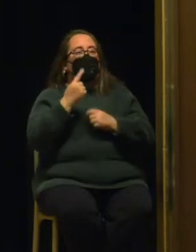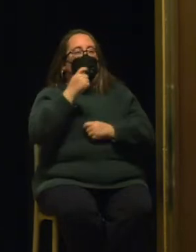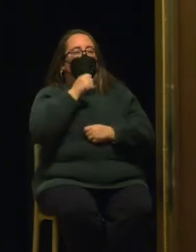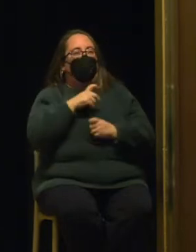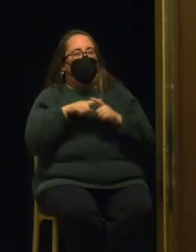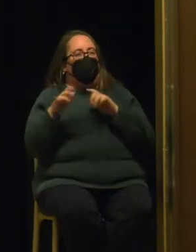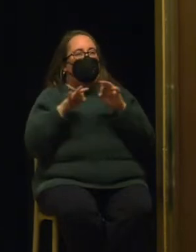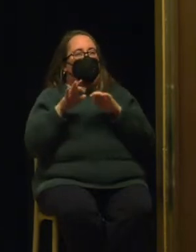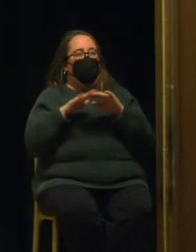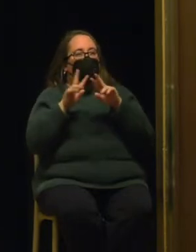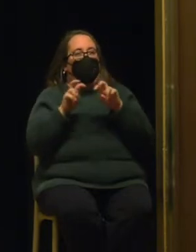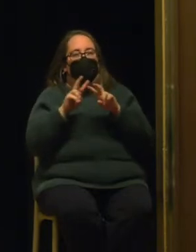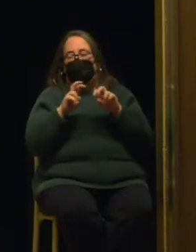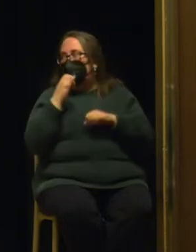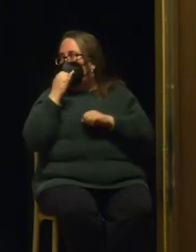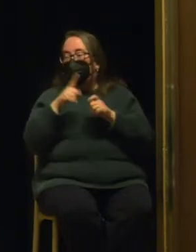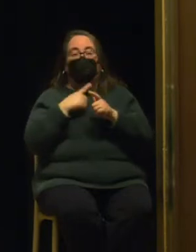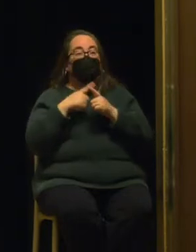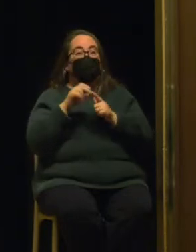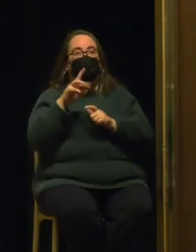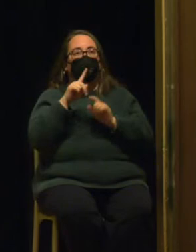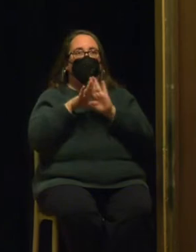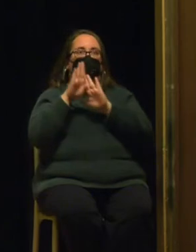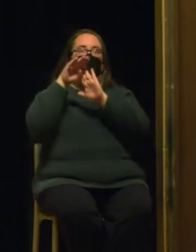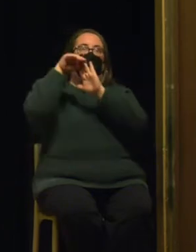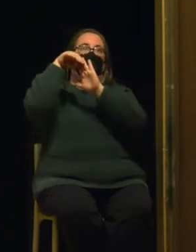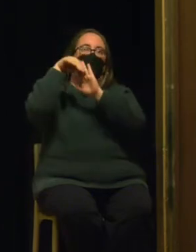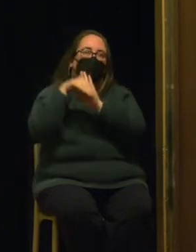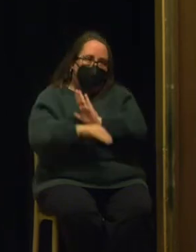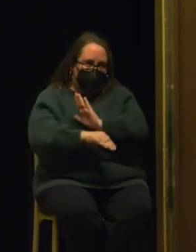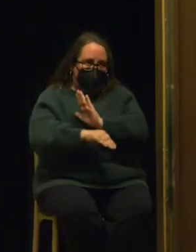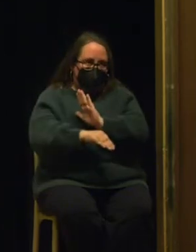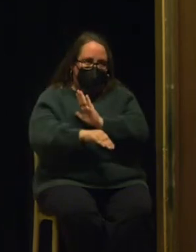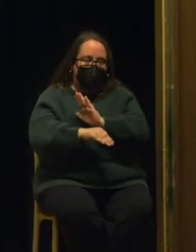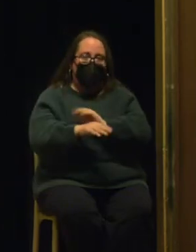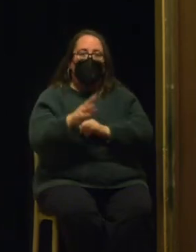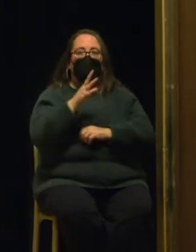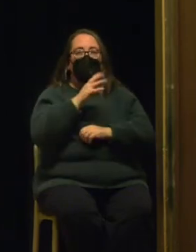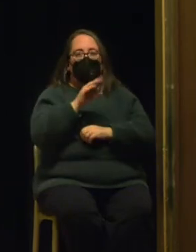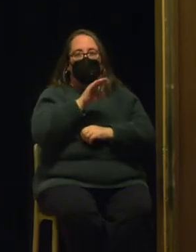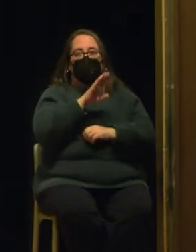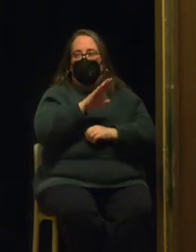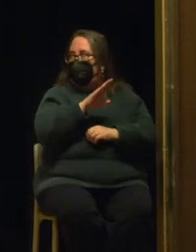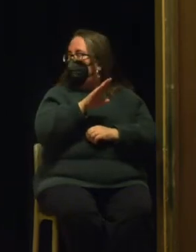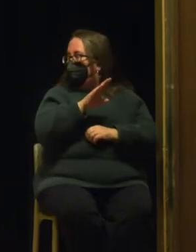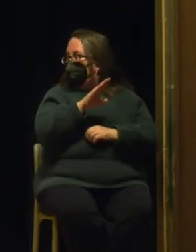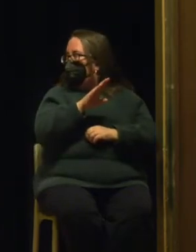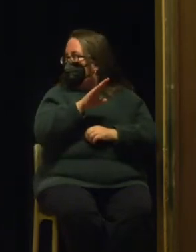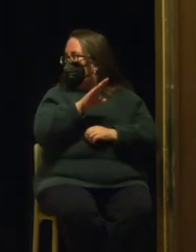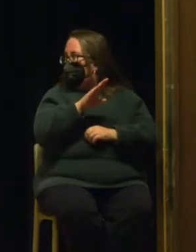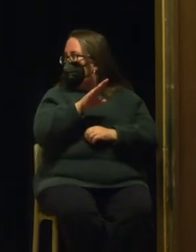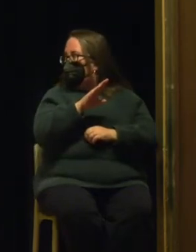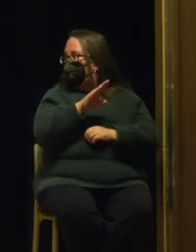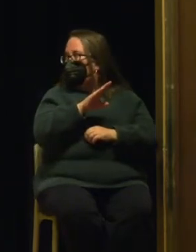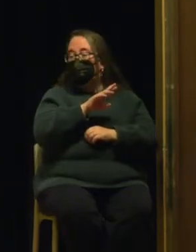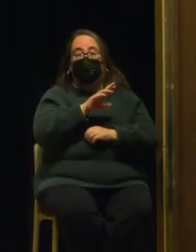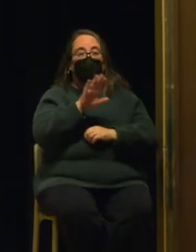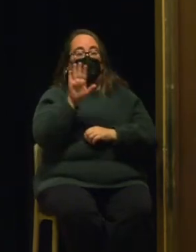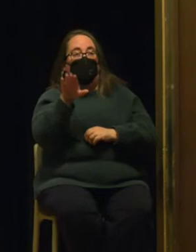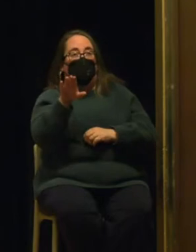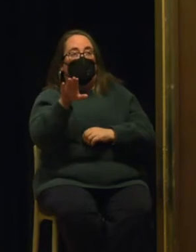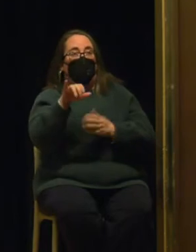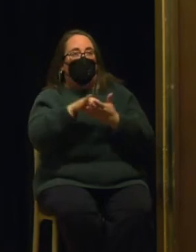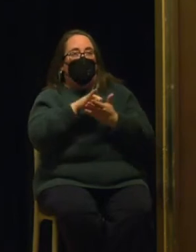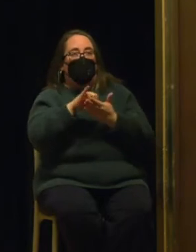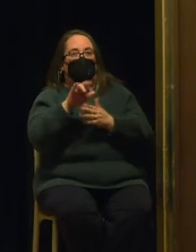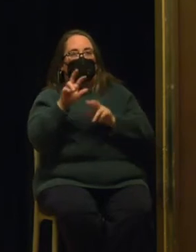and our stock went into a free fall. And Bob had to call the New York Stock Exchange and ask them to